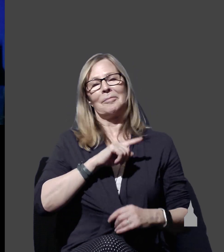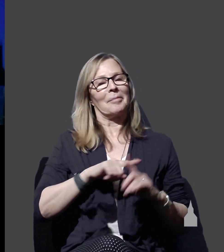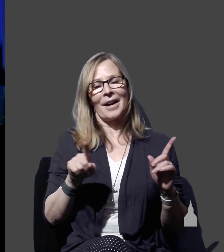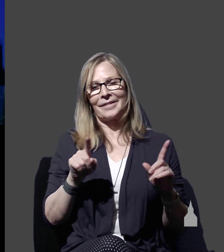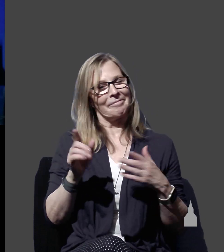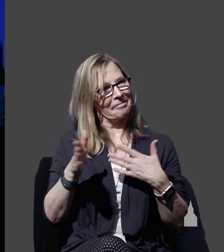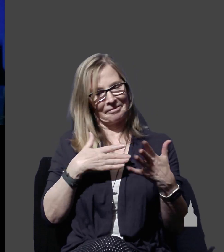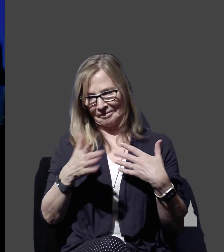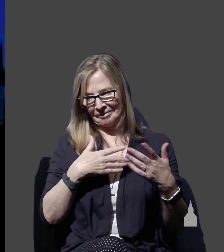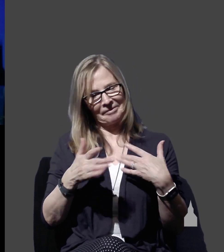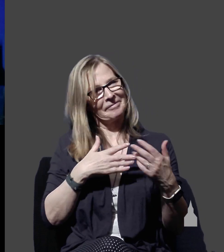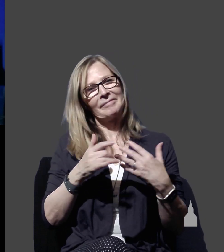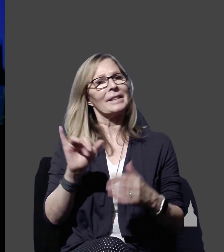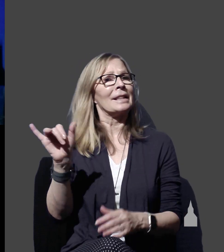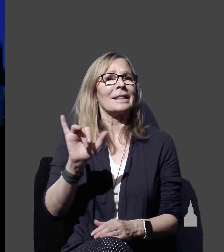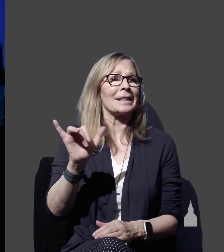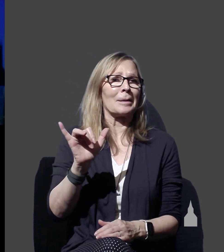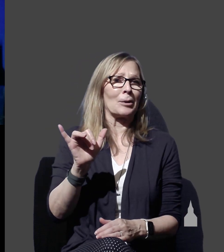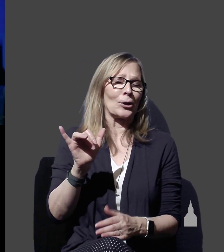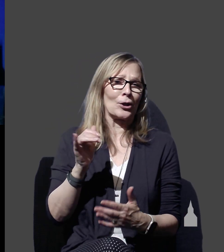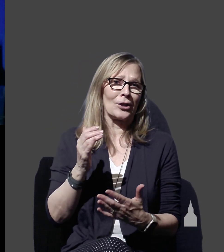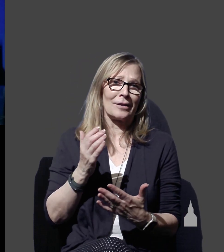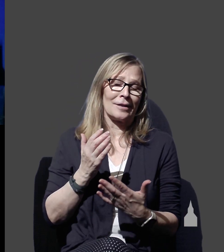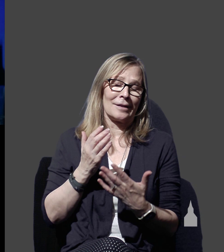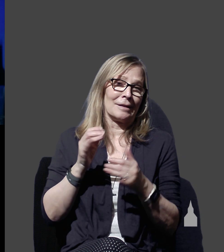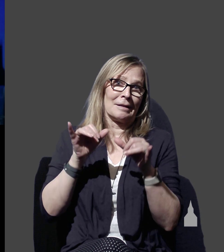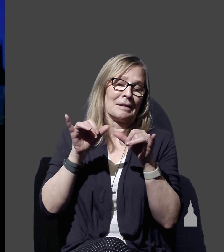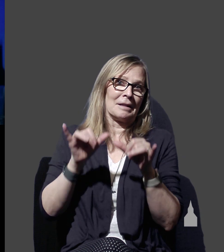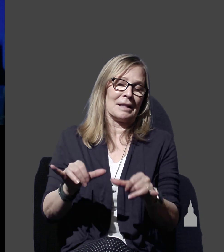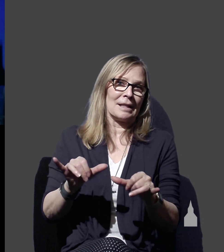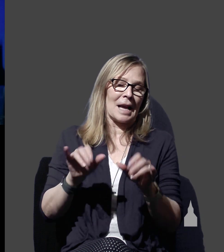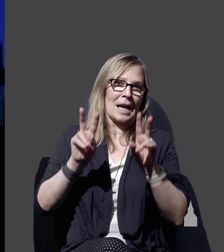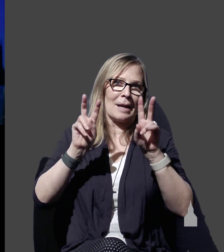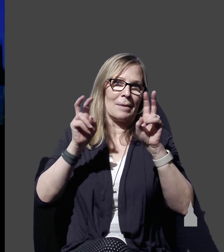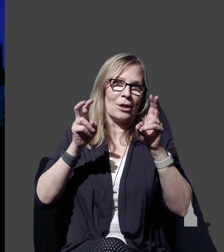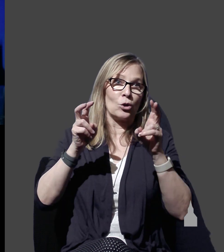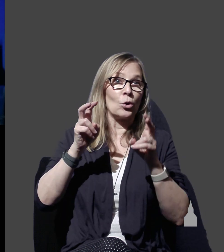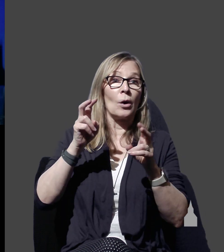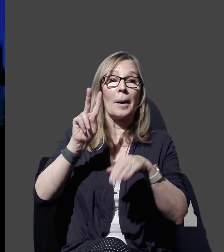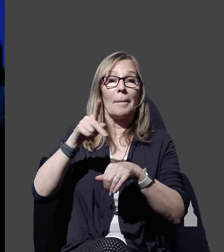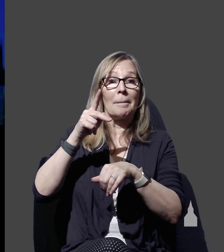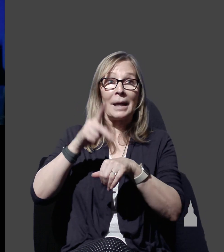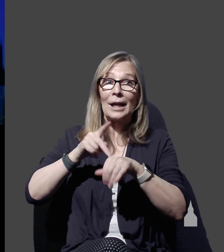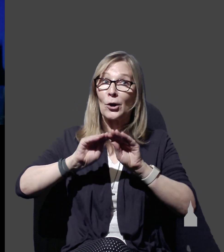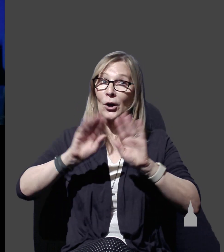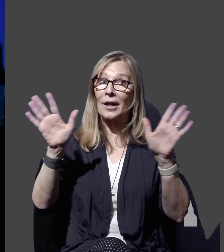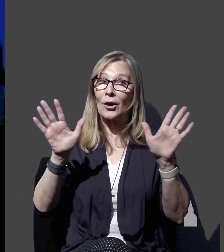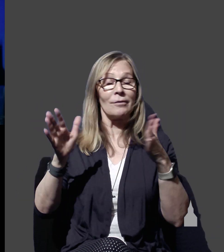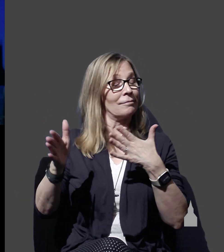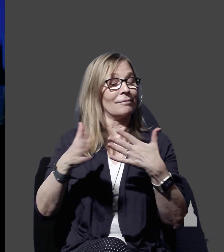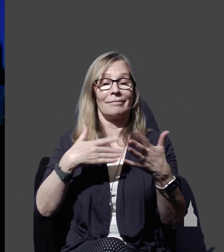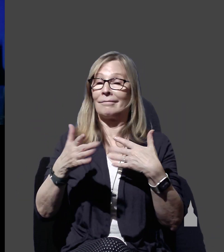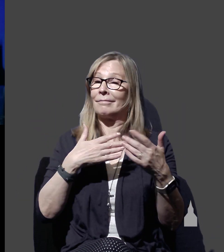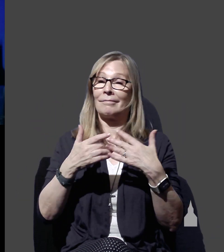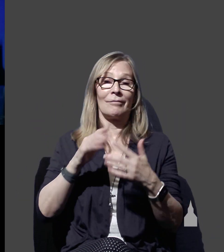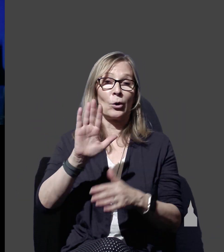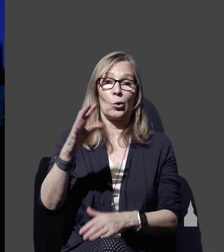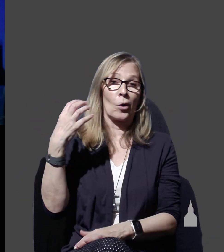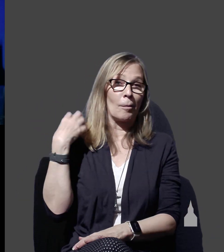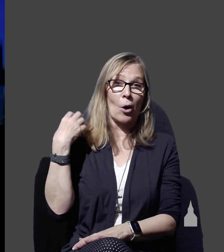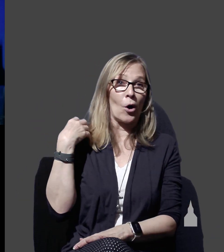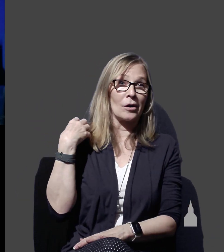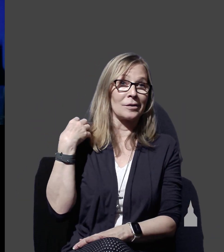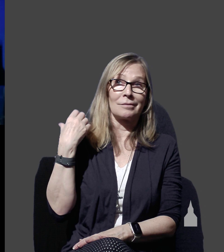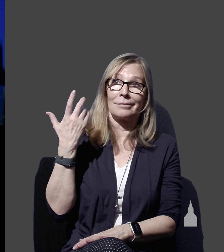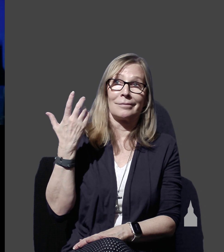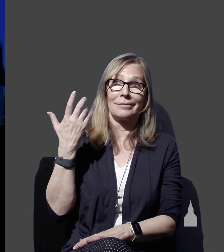a similar text addressing the exact same issue, Peter made it clear that it doesn't matter how your boss or